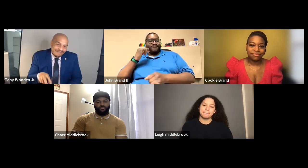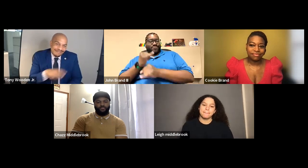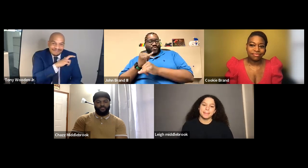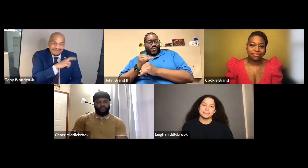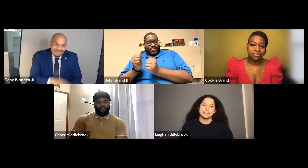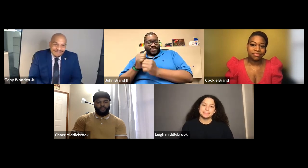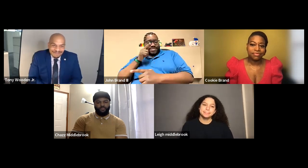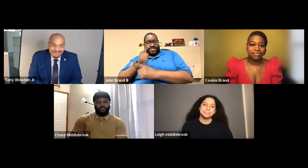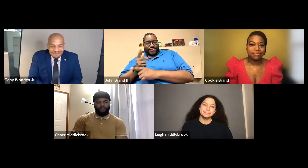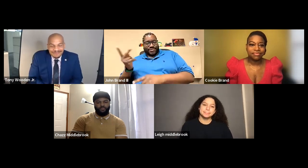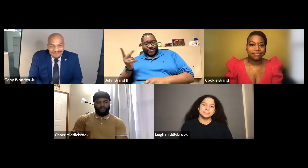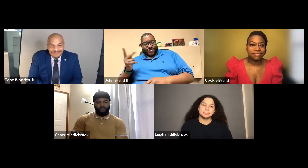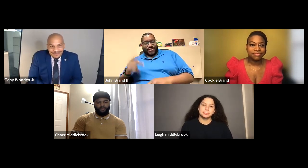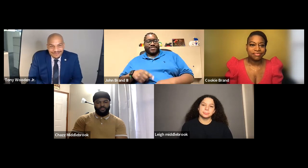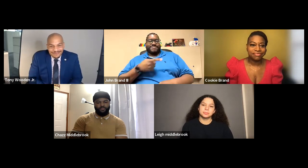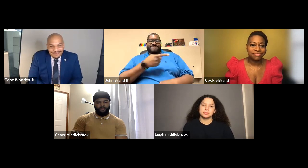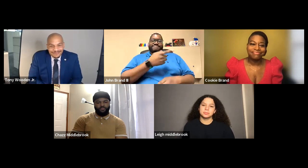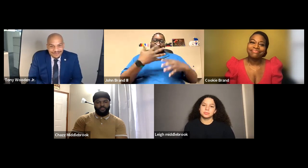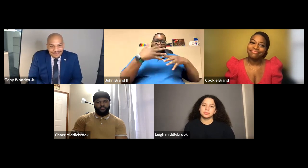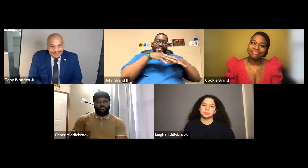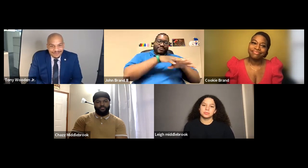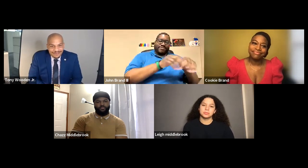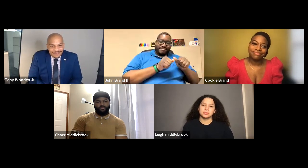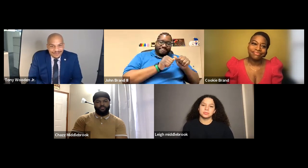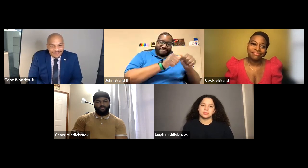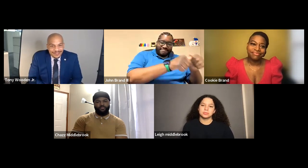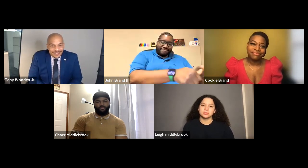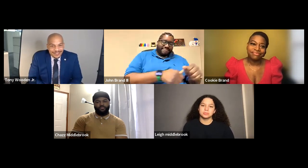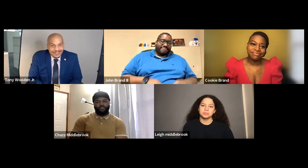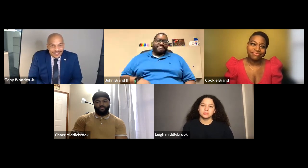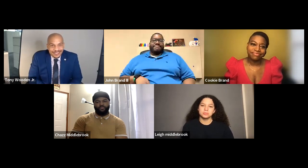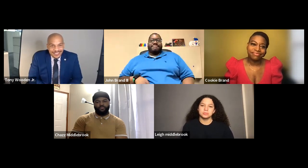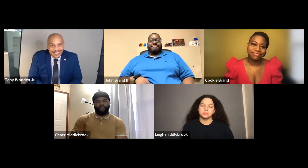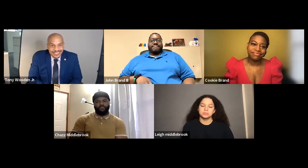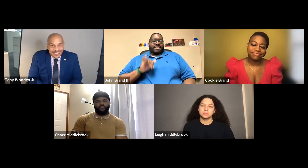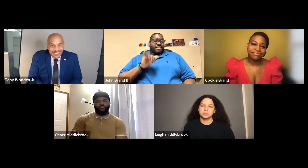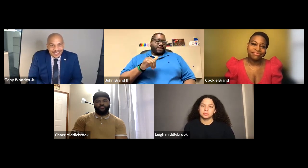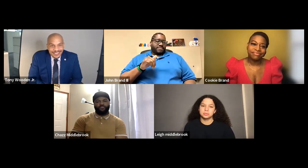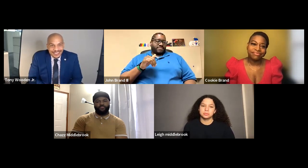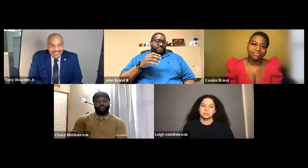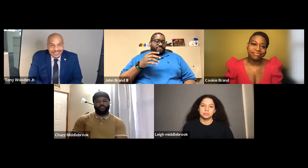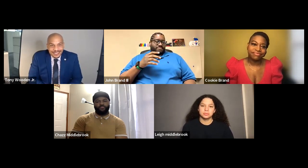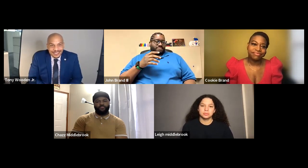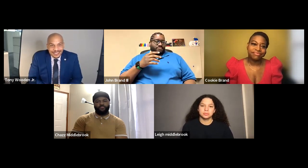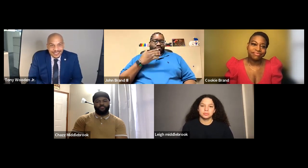High school, unfortunately, kind of separated us out because I went to a deaf school. They went to another mainstream